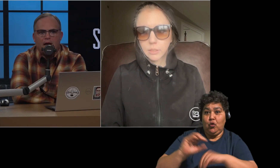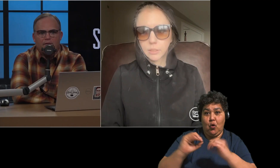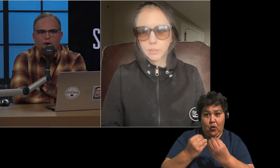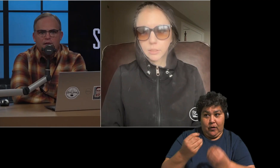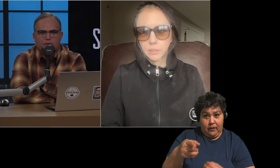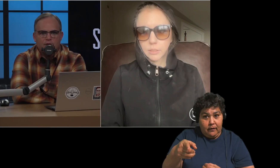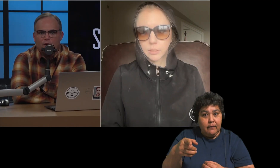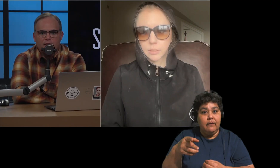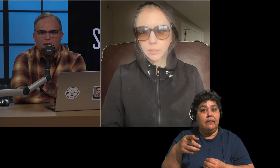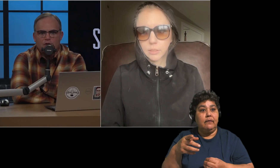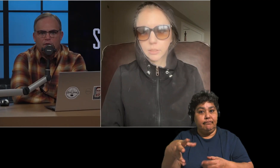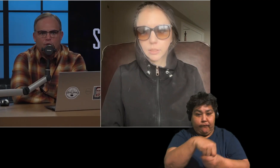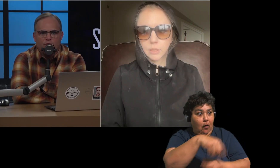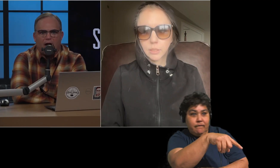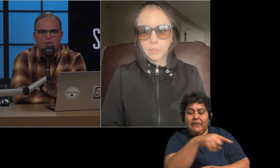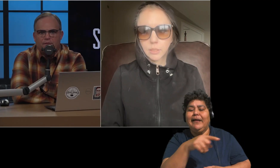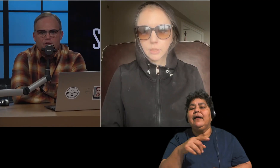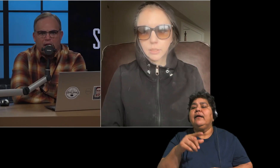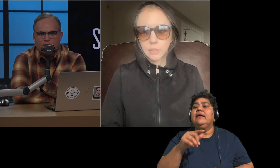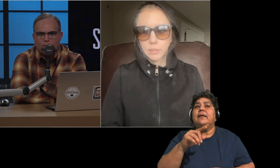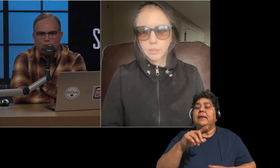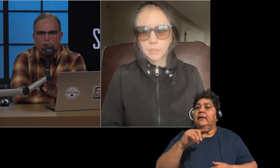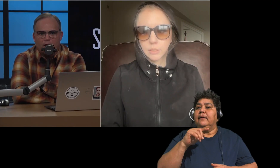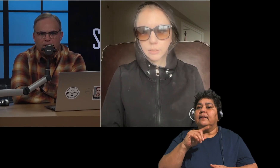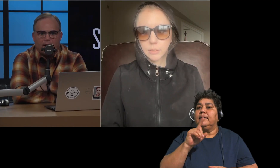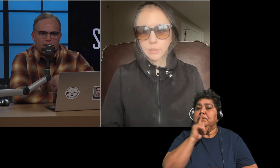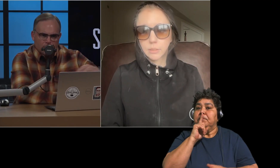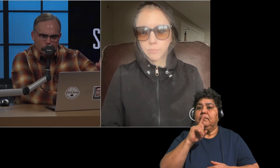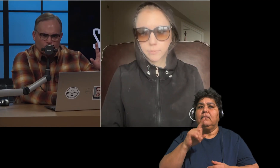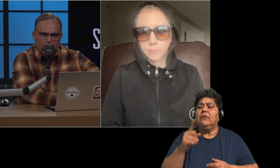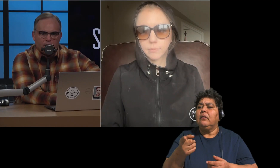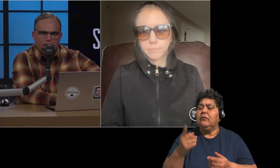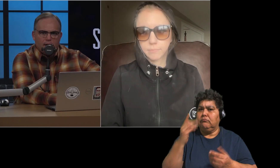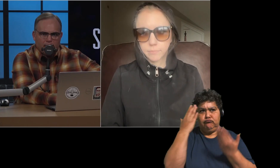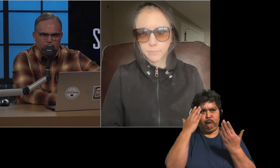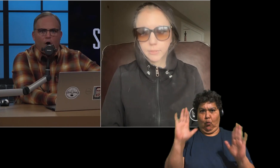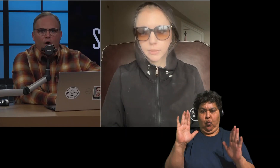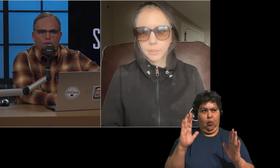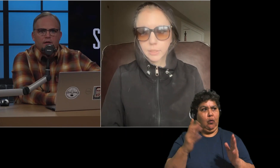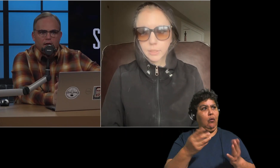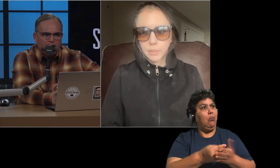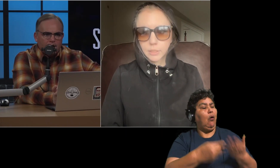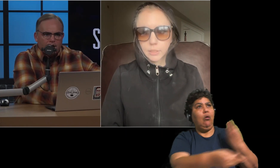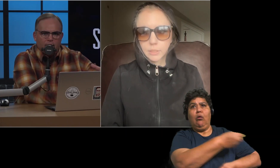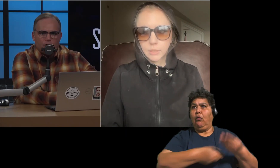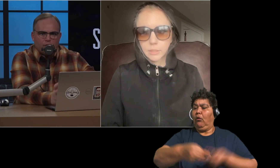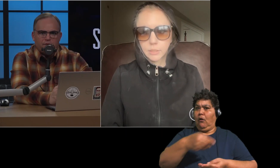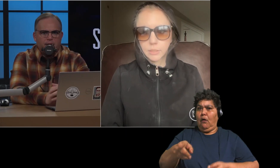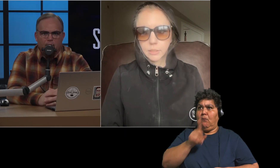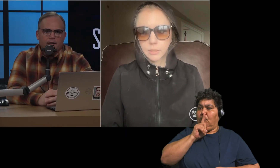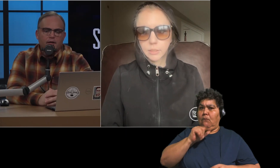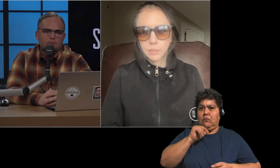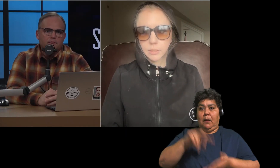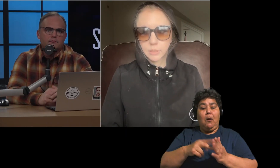maybe they got funds from this organization through 5 different channels they weren't aware of, but like directly involved in the